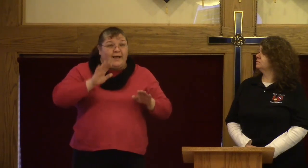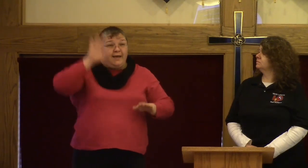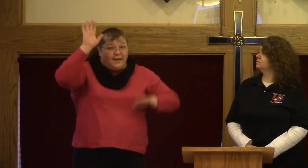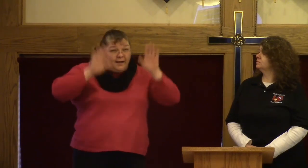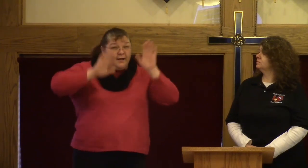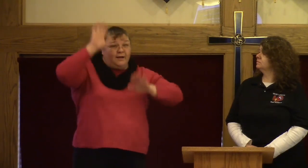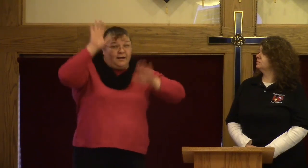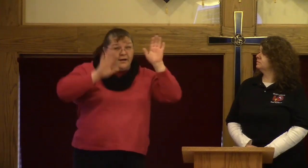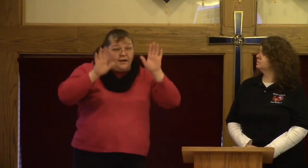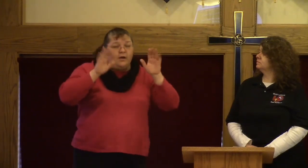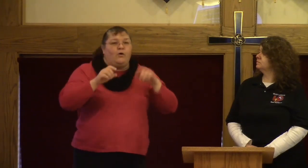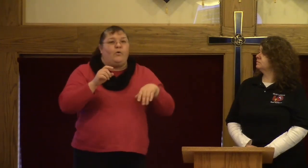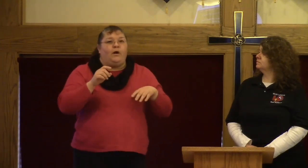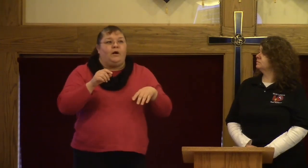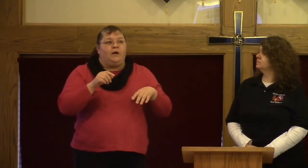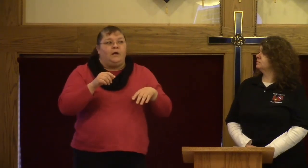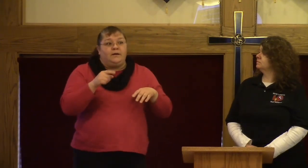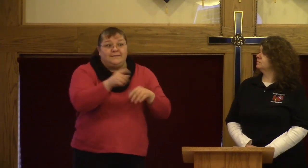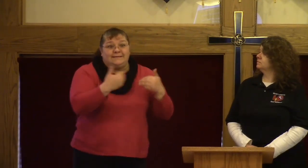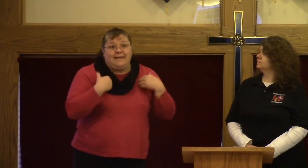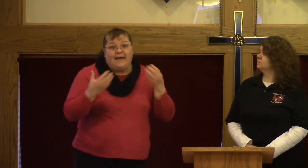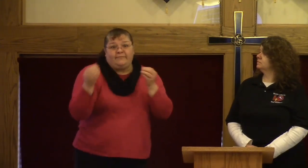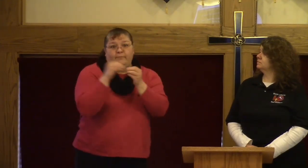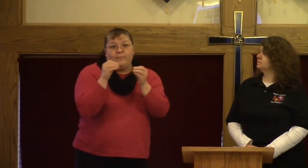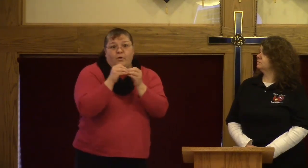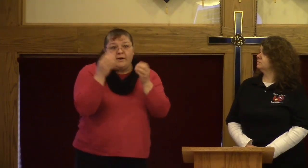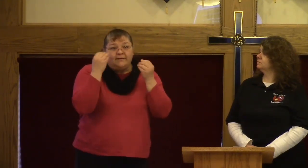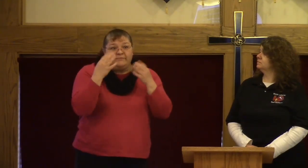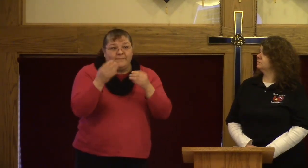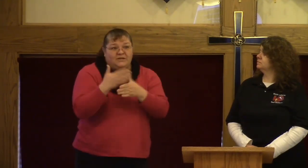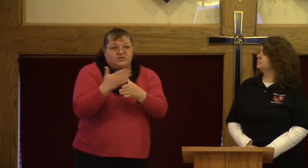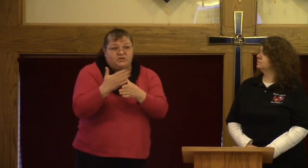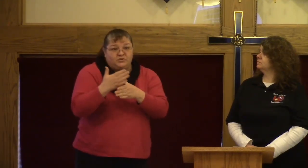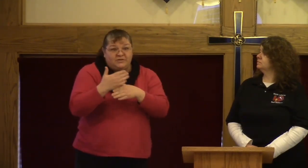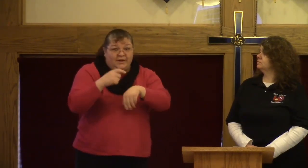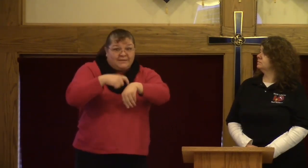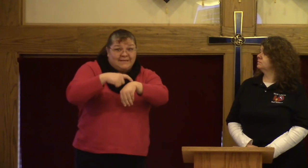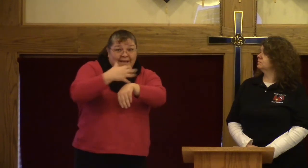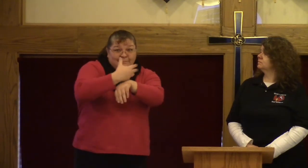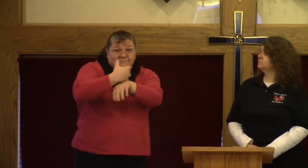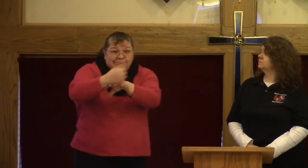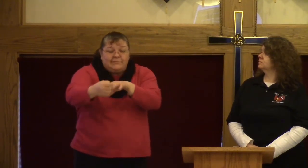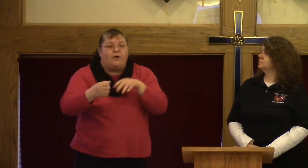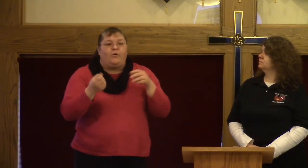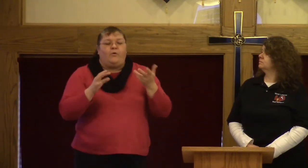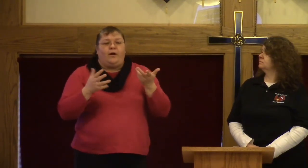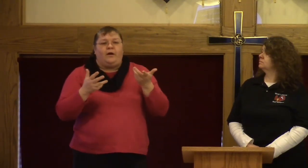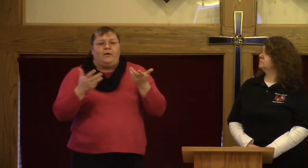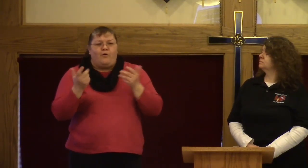not sure ask questions or not, or you have more information to share, or what time, or